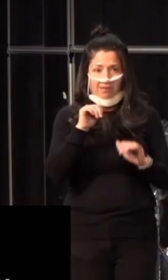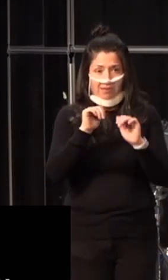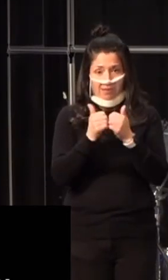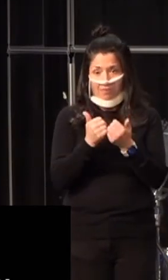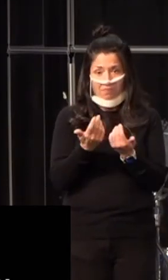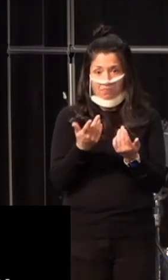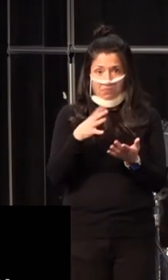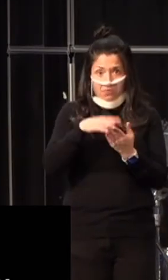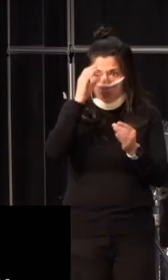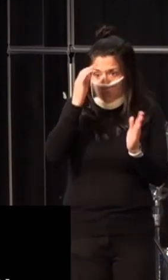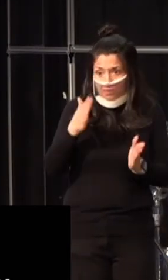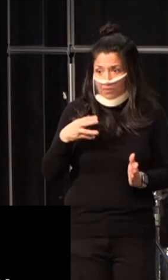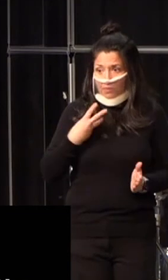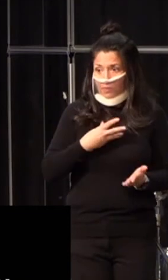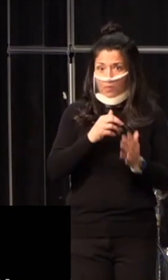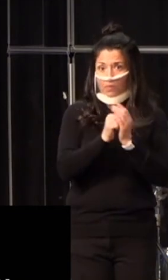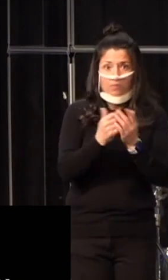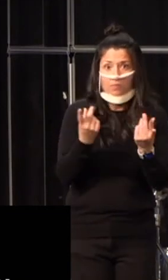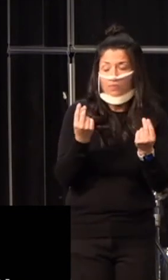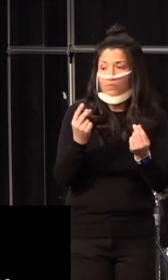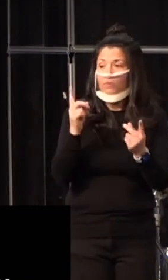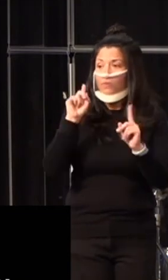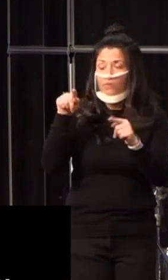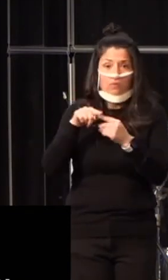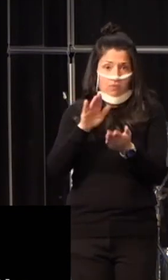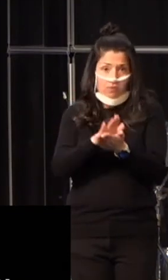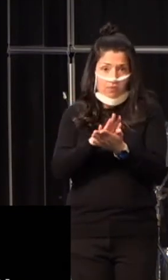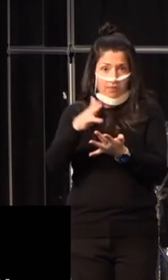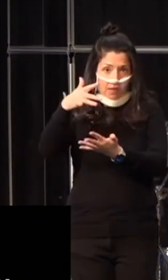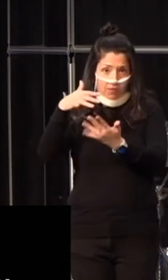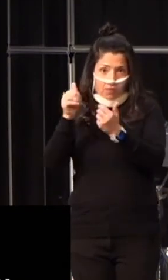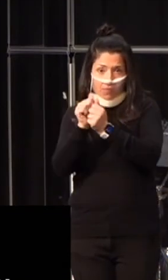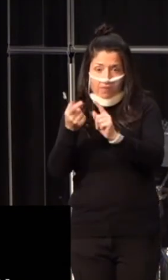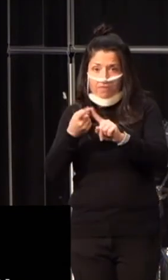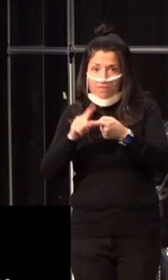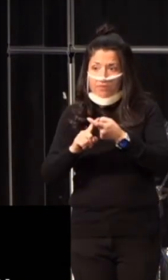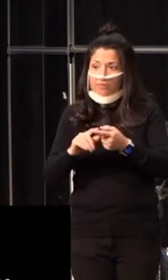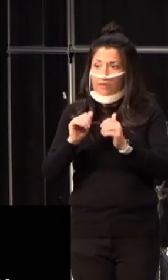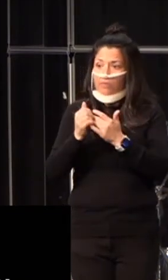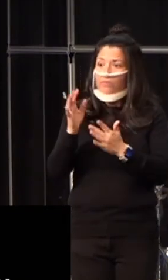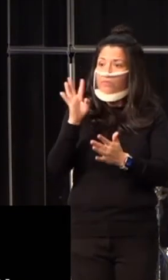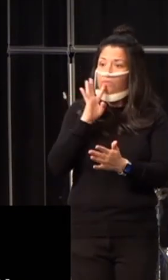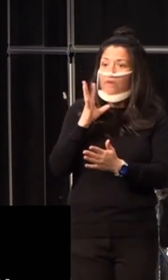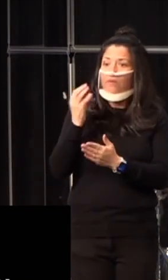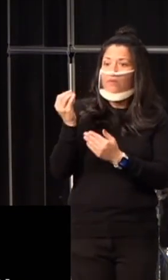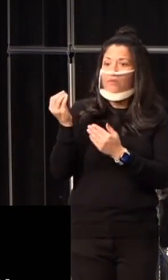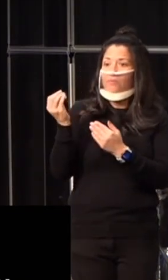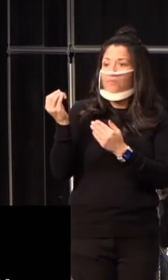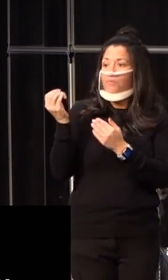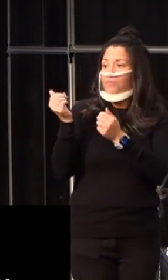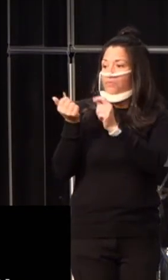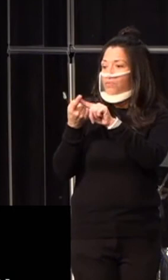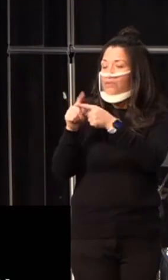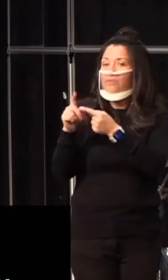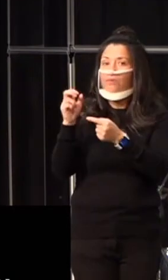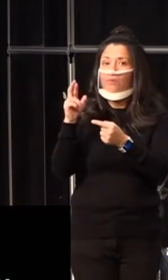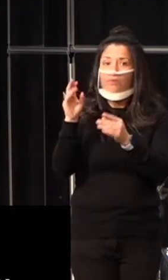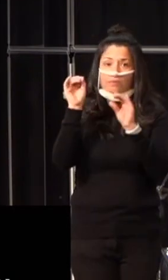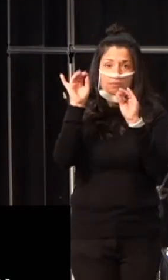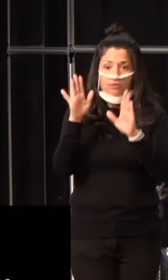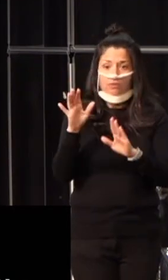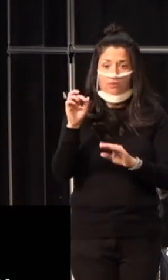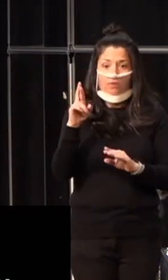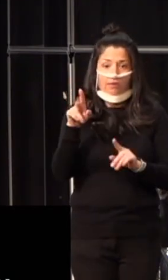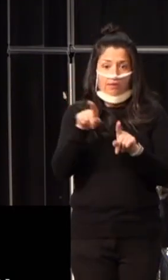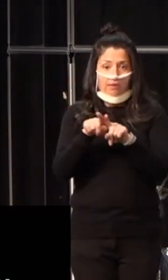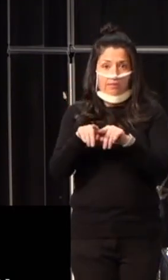Students, we worship. So we do school, as we interact with our friends, how we speak to and talk to our teachers. We can worship as a